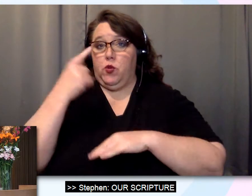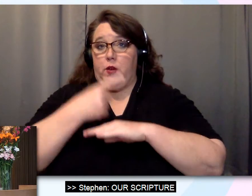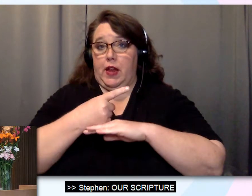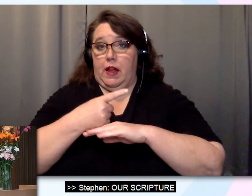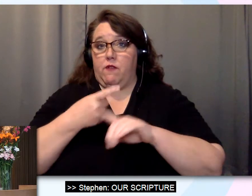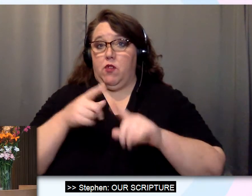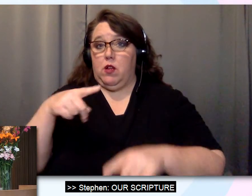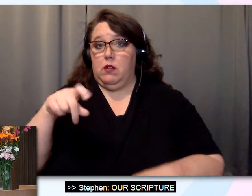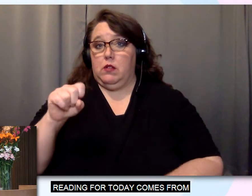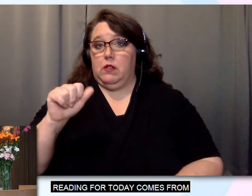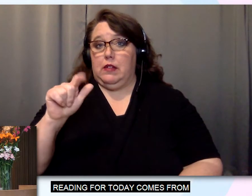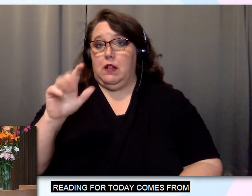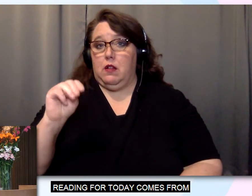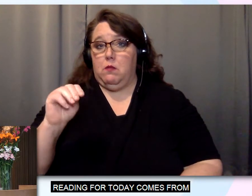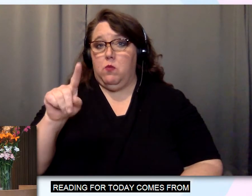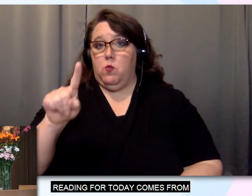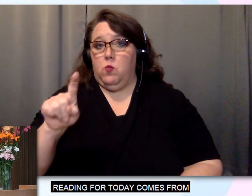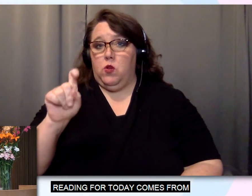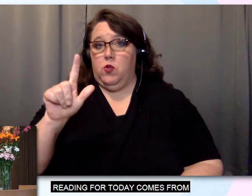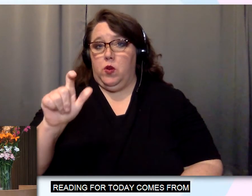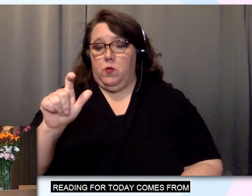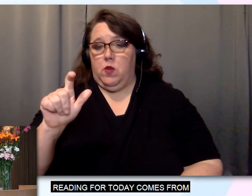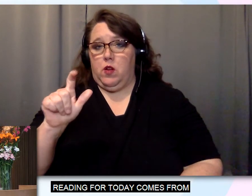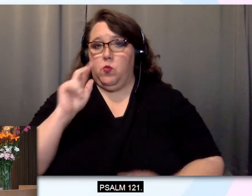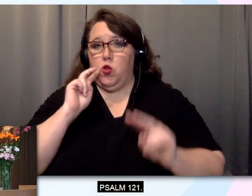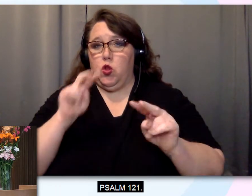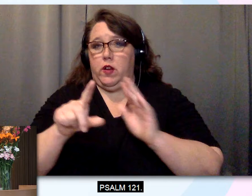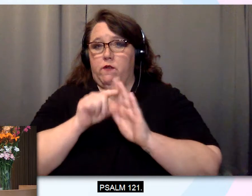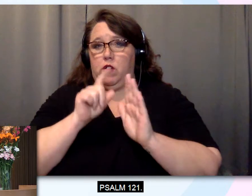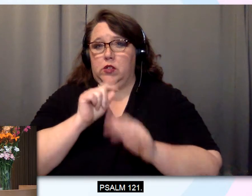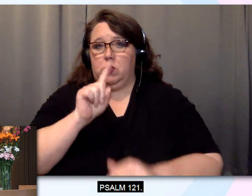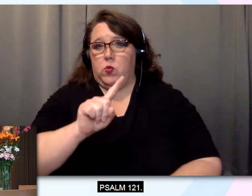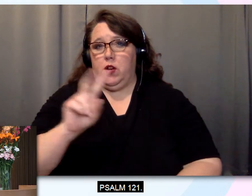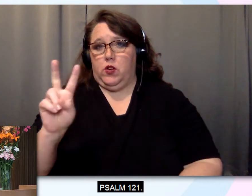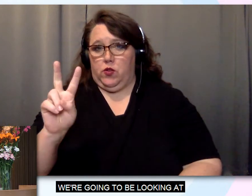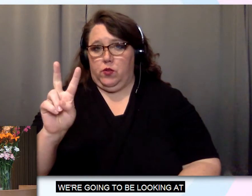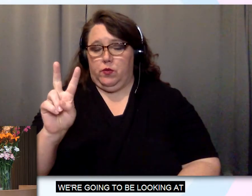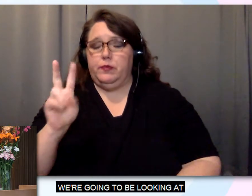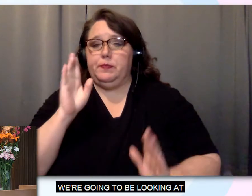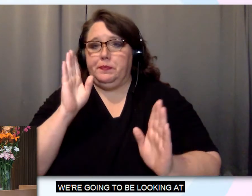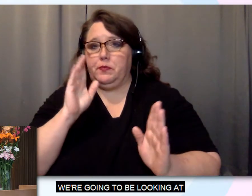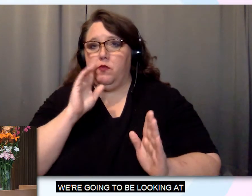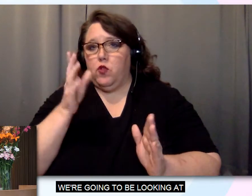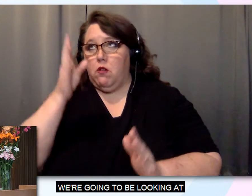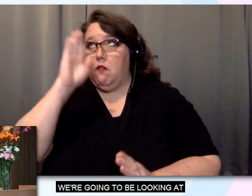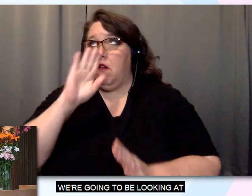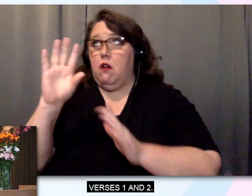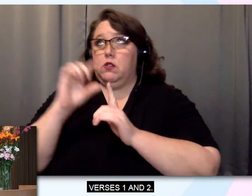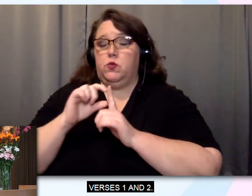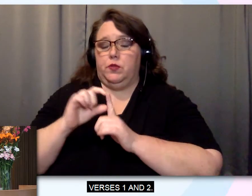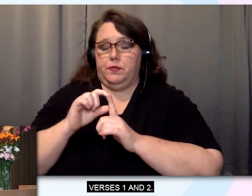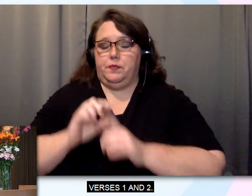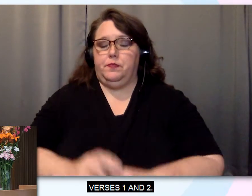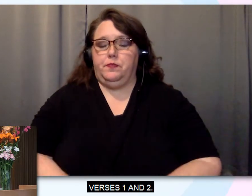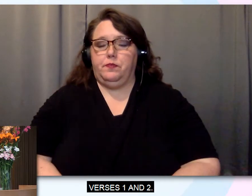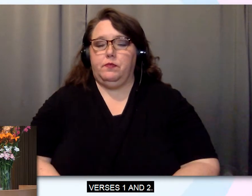Our scripture reading for today comes from Psalm 121. We're going to be looking at verses 1 and 2. Listen for God's